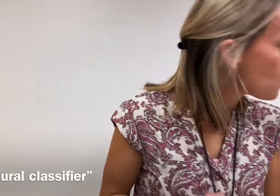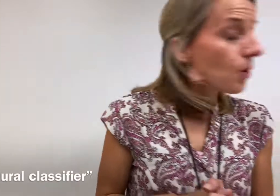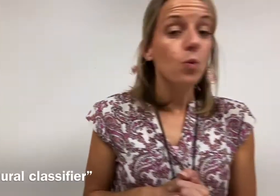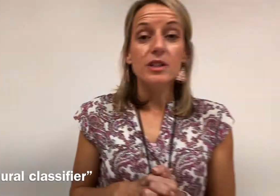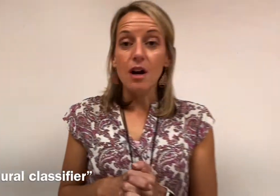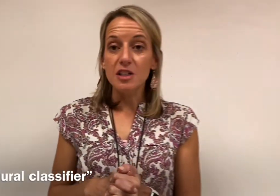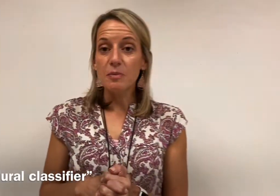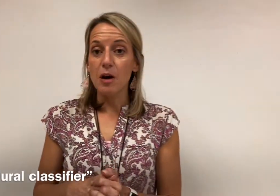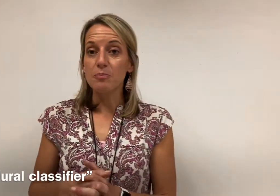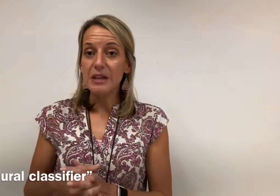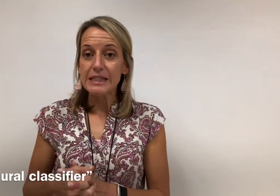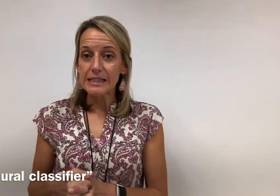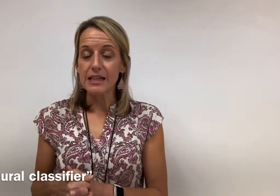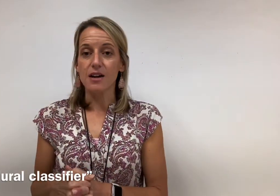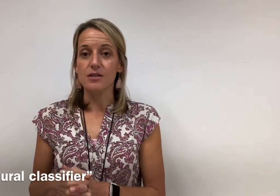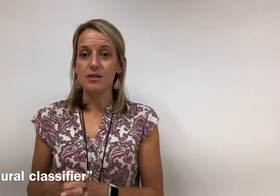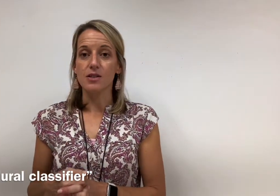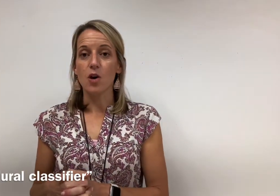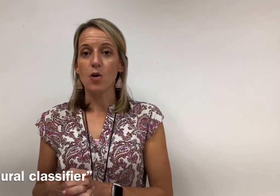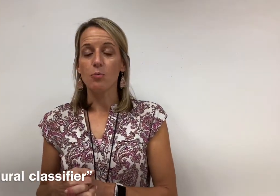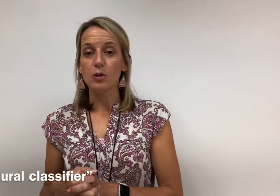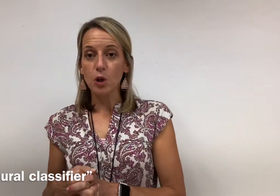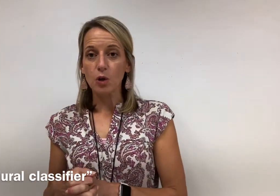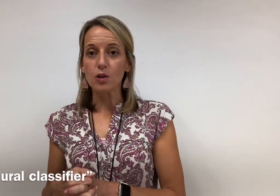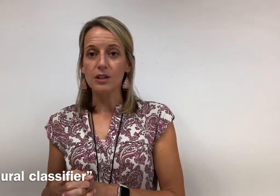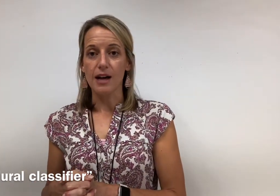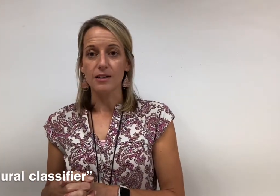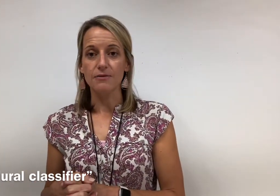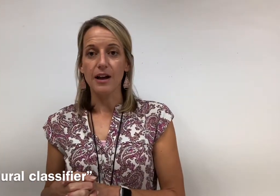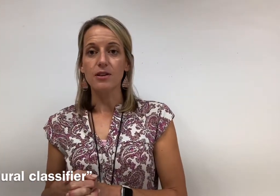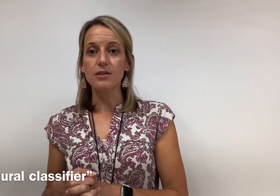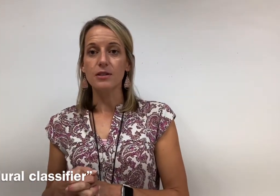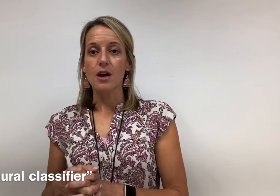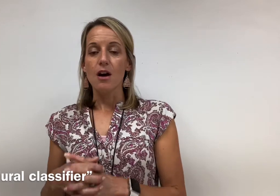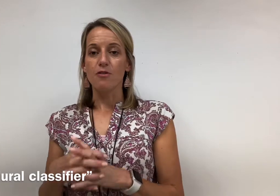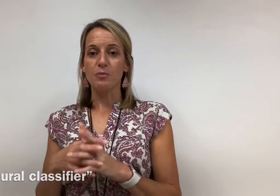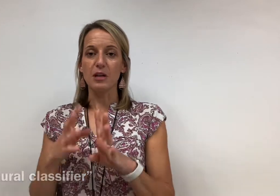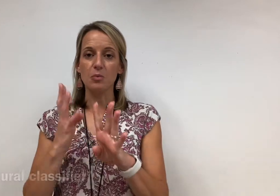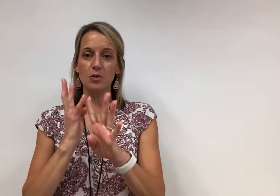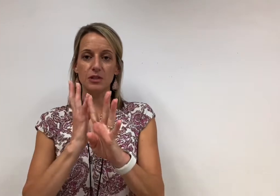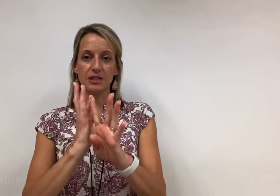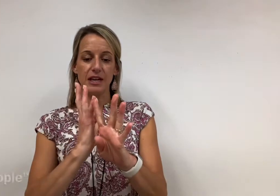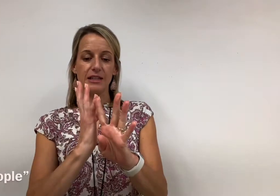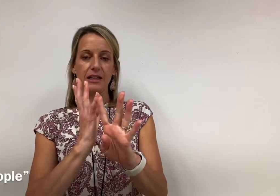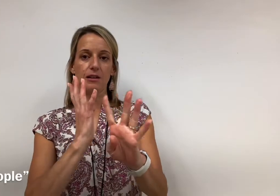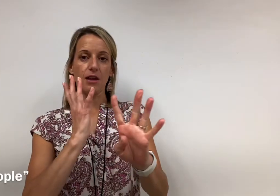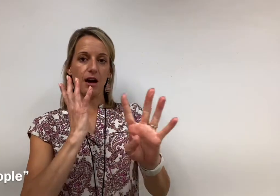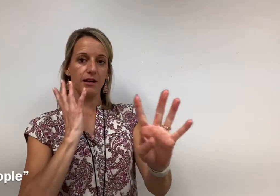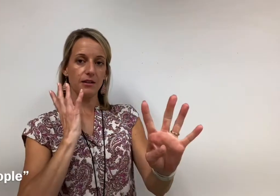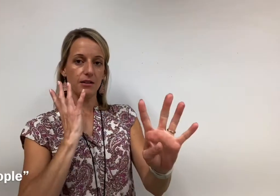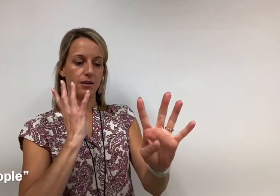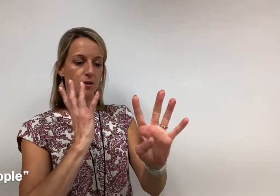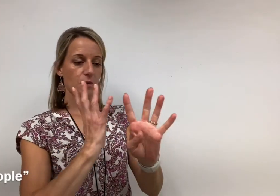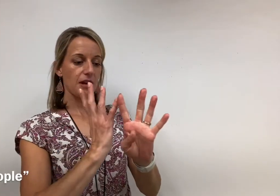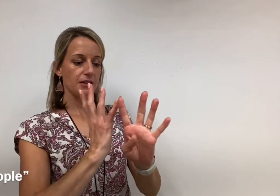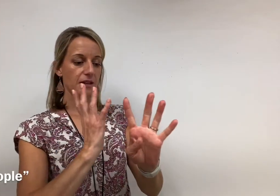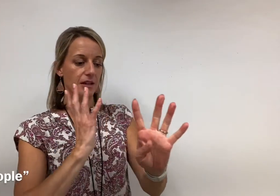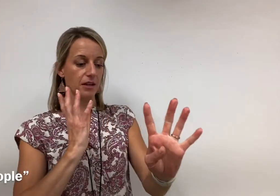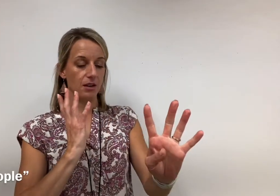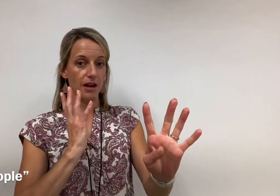We talked about PCLs, so plural classifiers of people standing in a line, right? Standing in a line. We